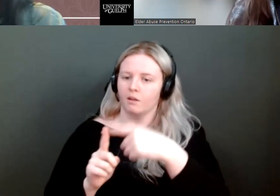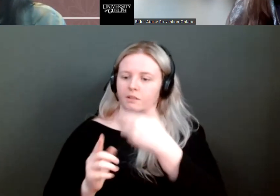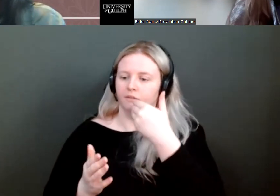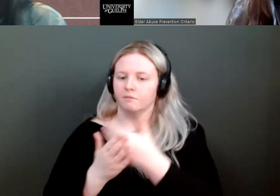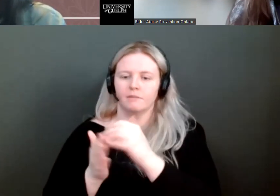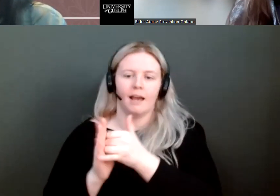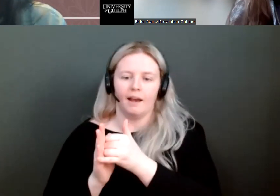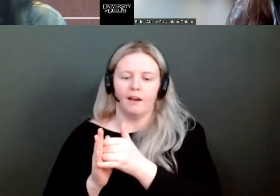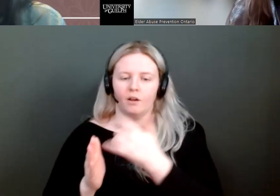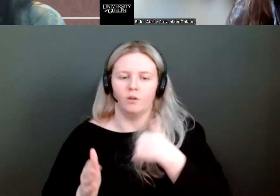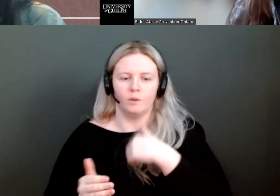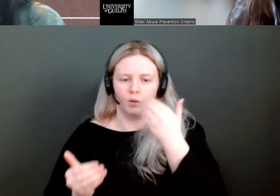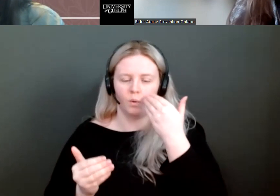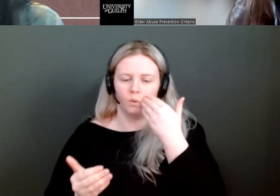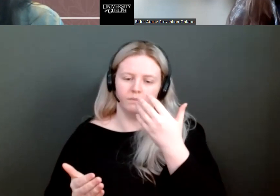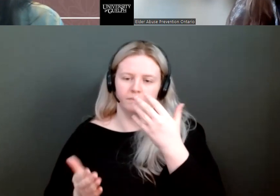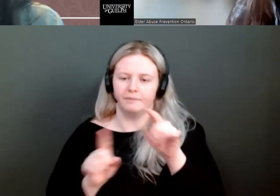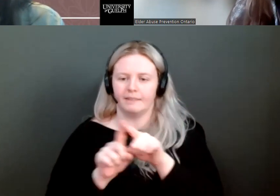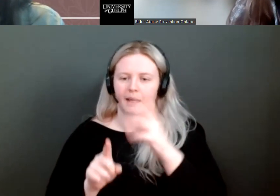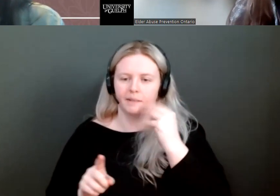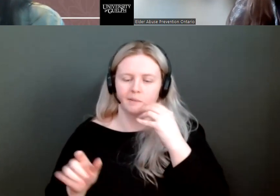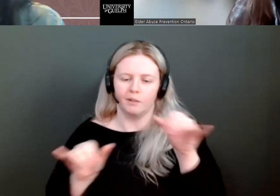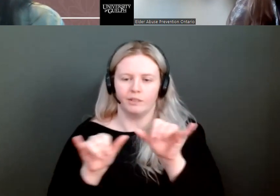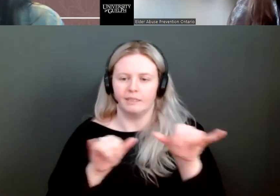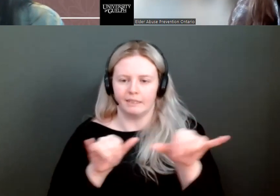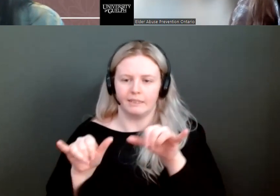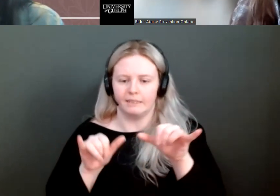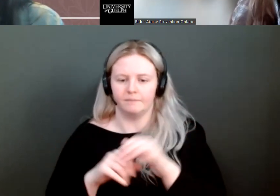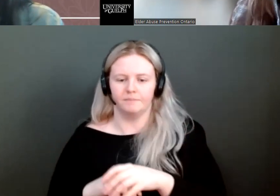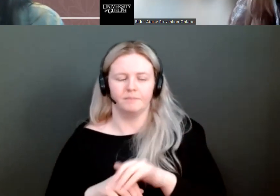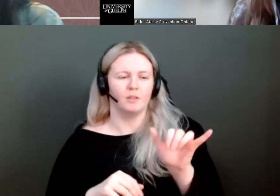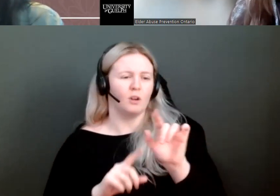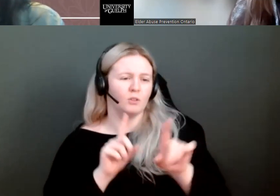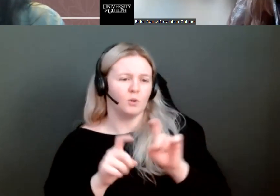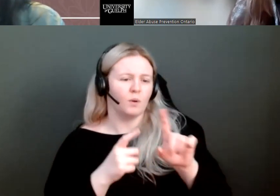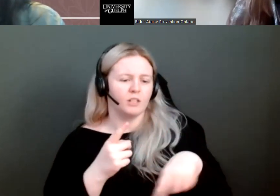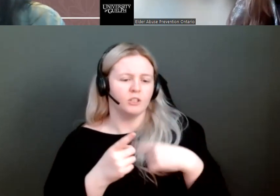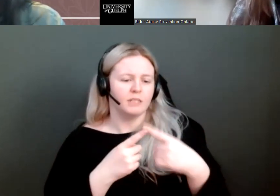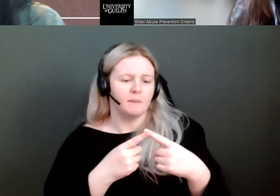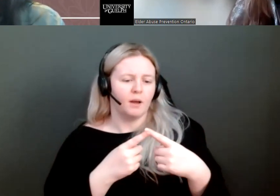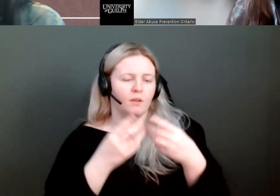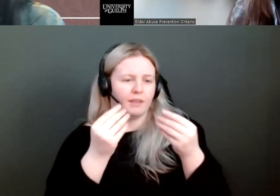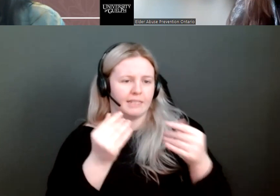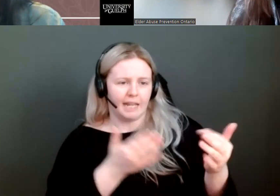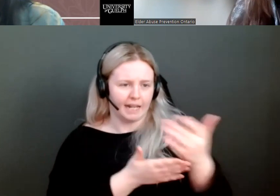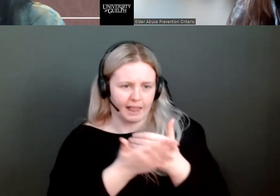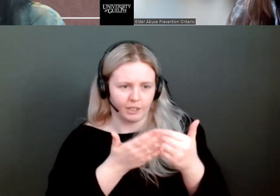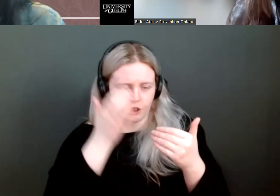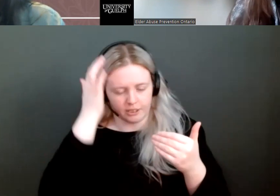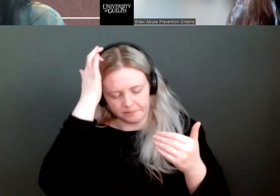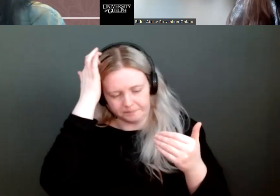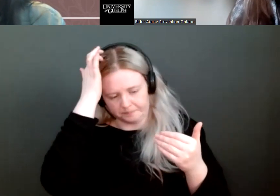that I know we all have. Great. There's also a question just about sort of the data collection piece that we were referring to